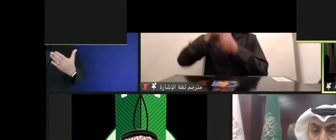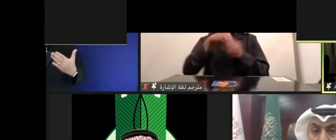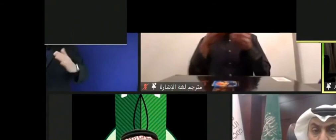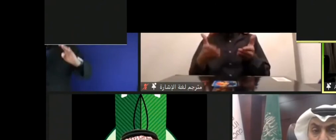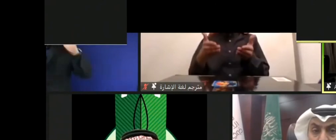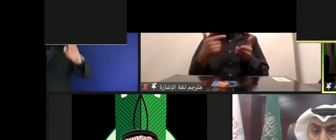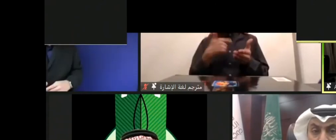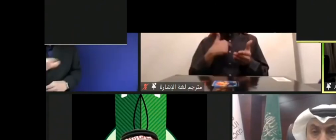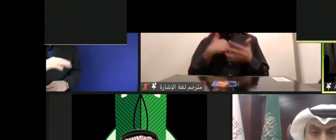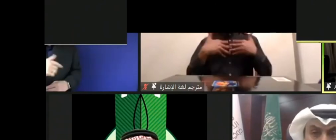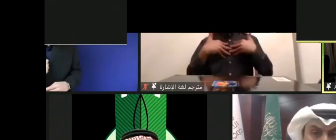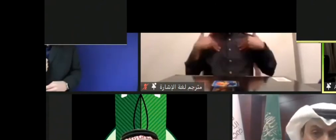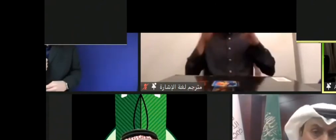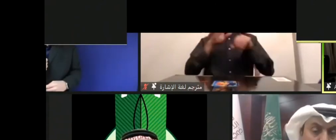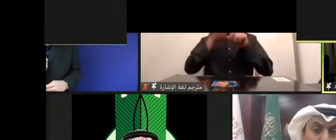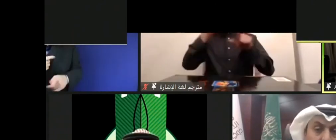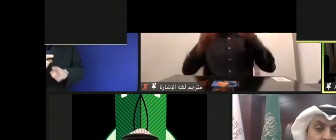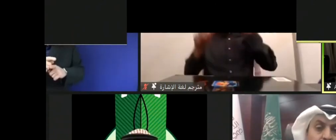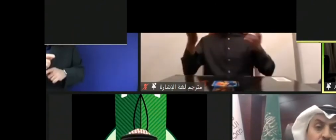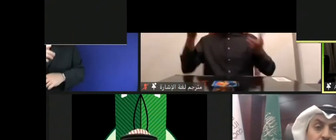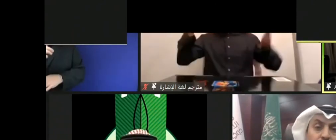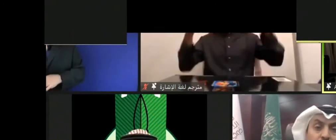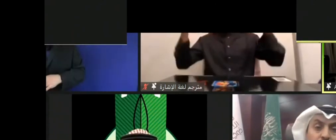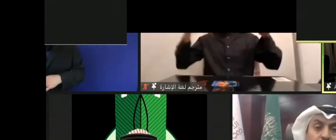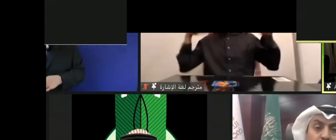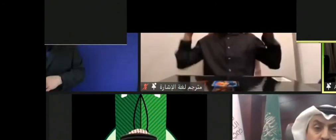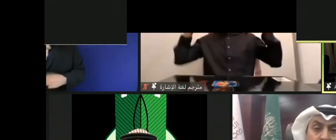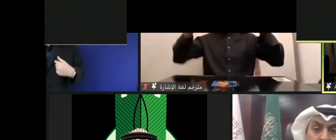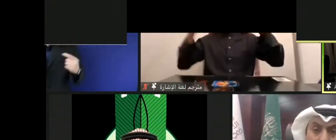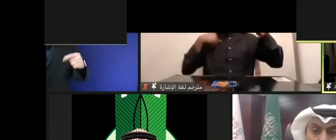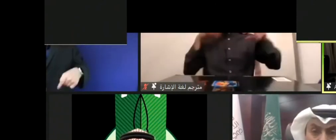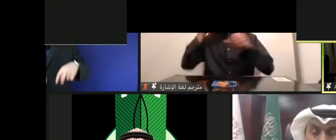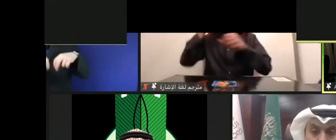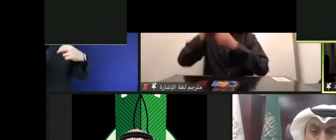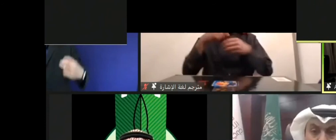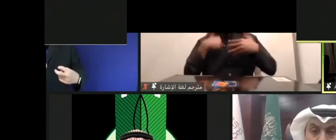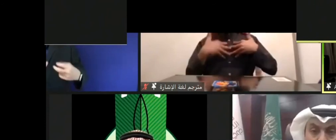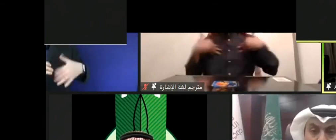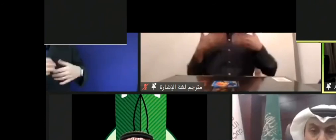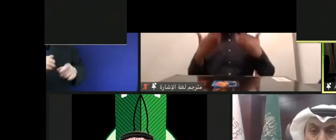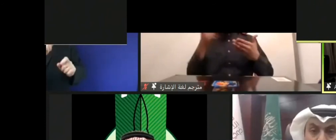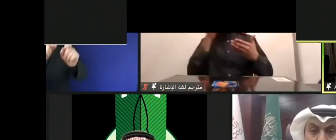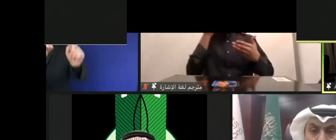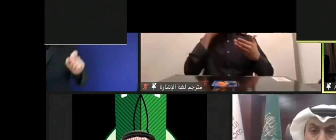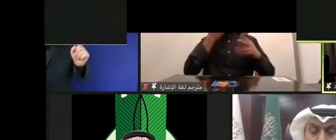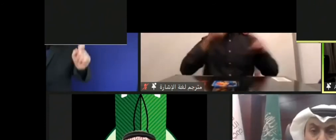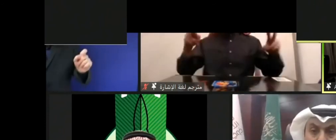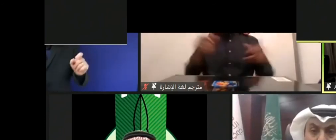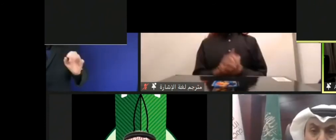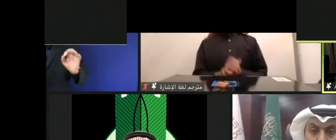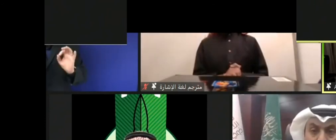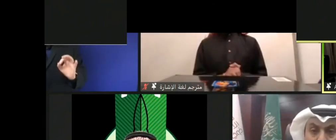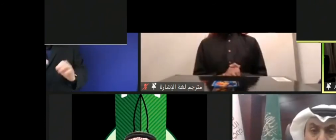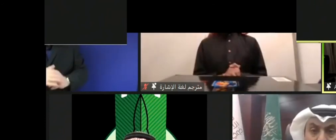distinguished gentlemen and lady. It's wonderful to be able to